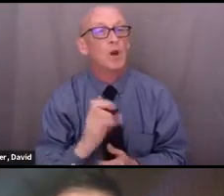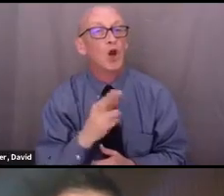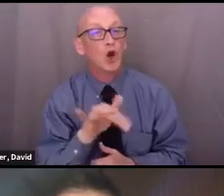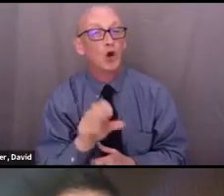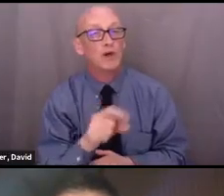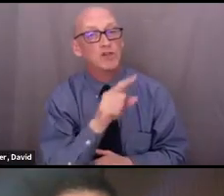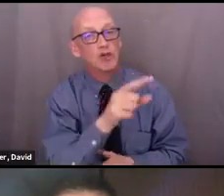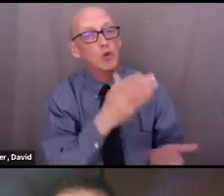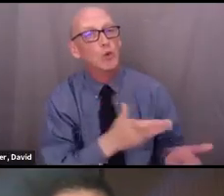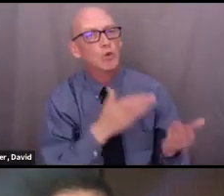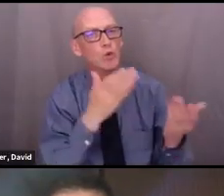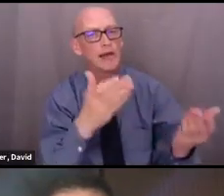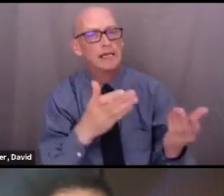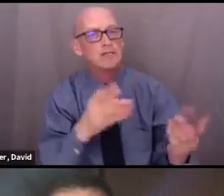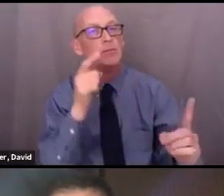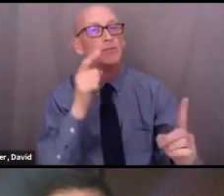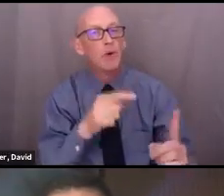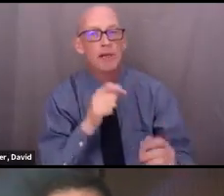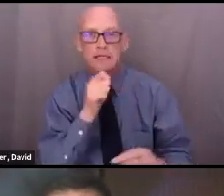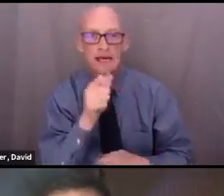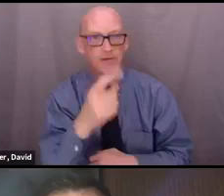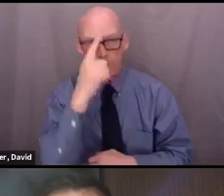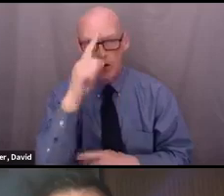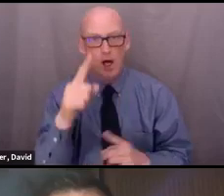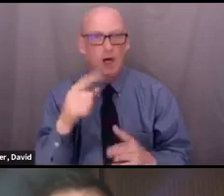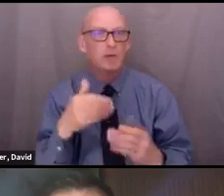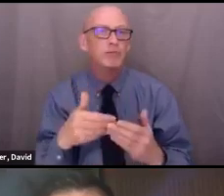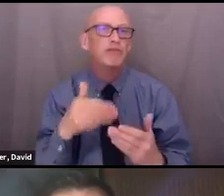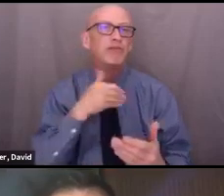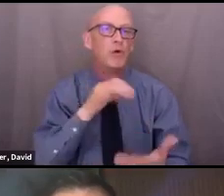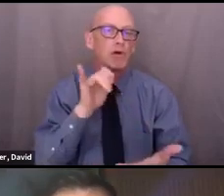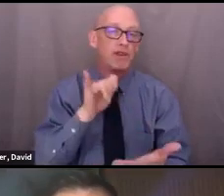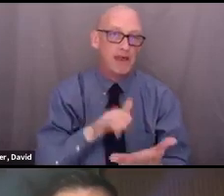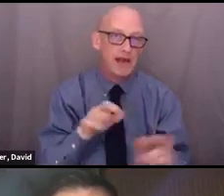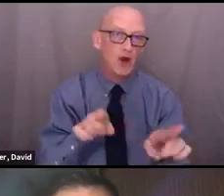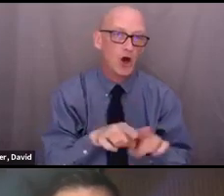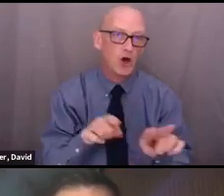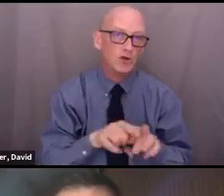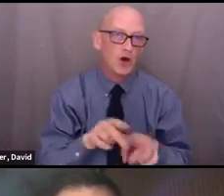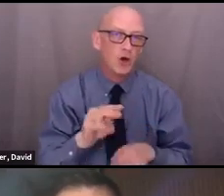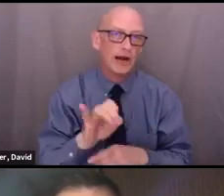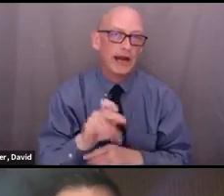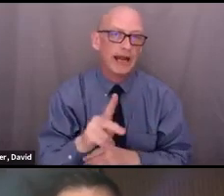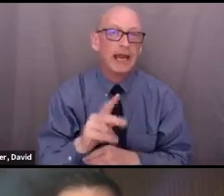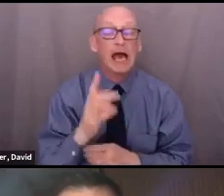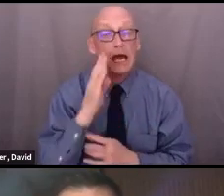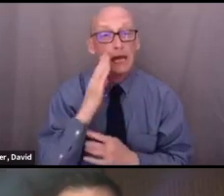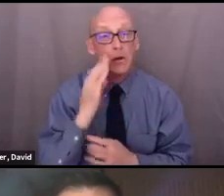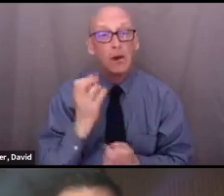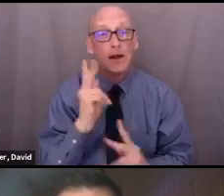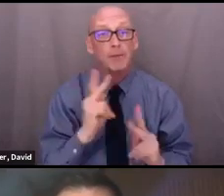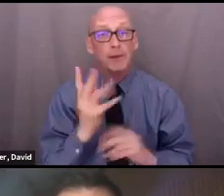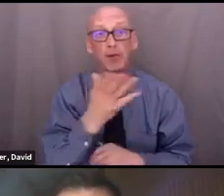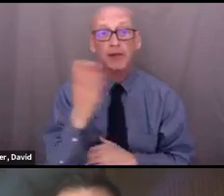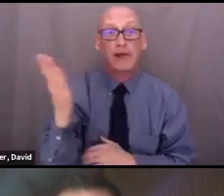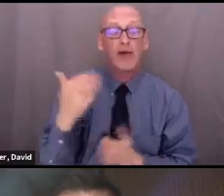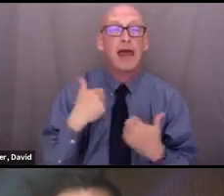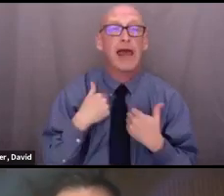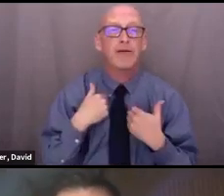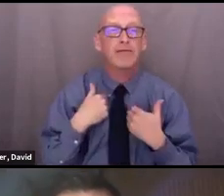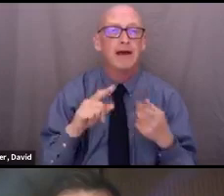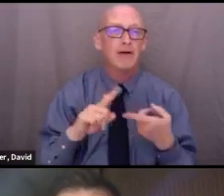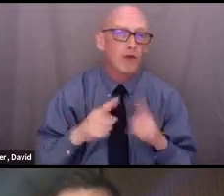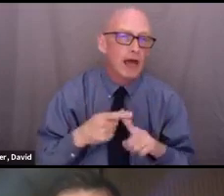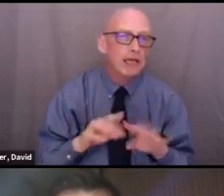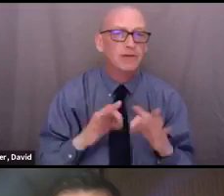some points that I had not even thought of before that as well, Nick. So I know a lot of folks out there do have loved ones, friends,